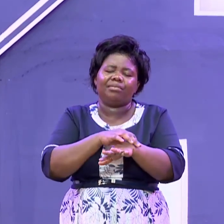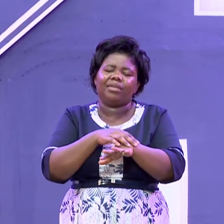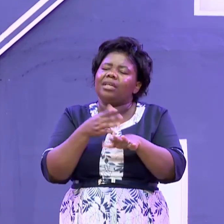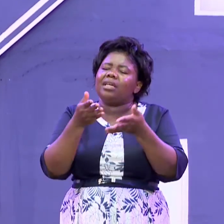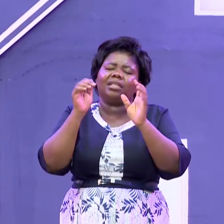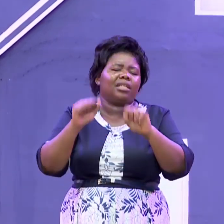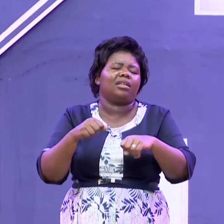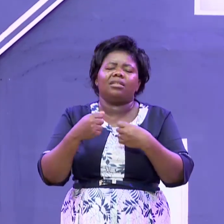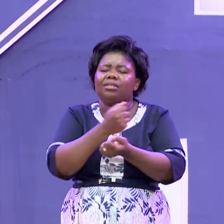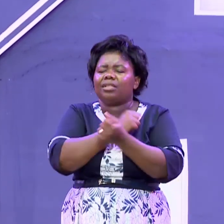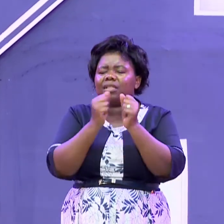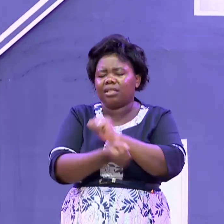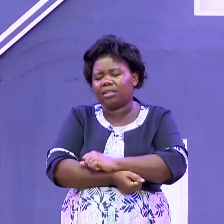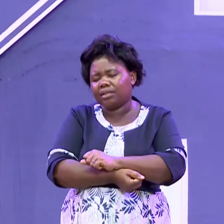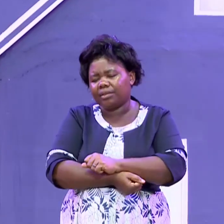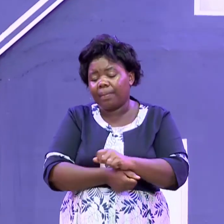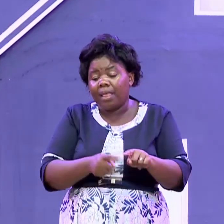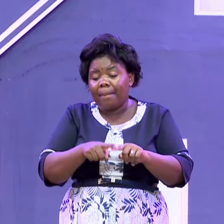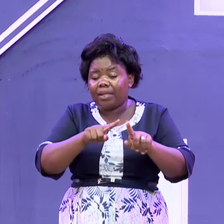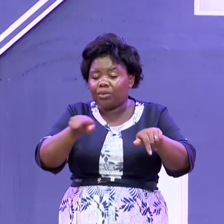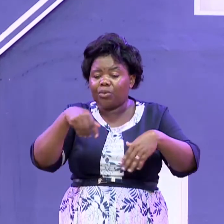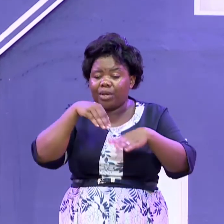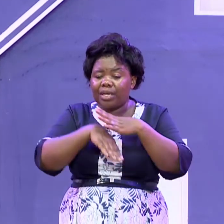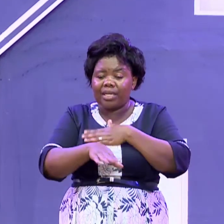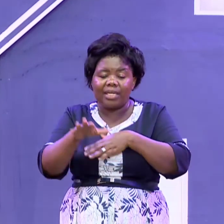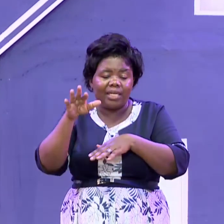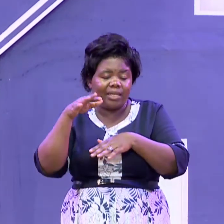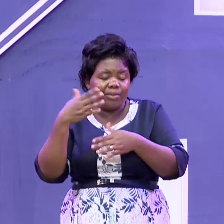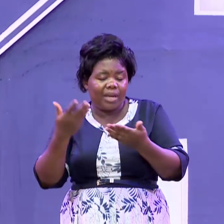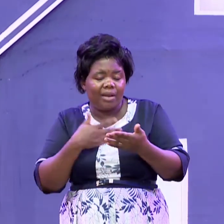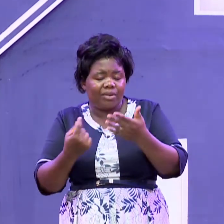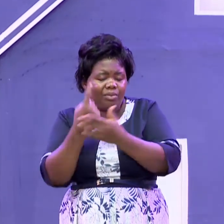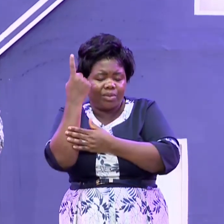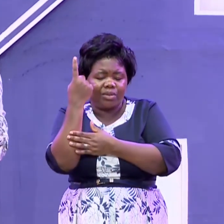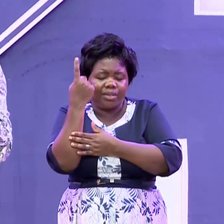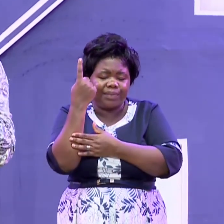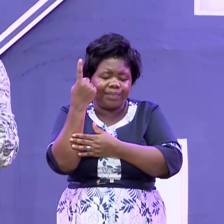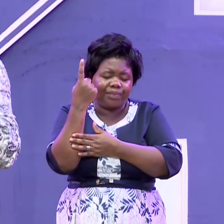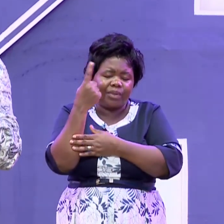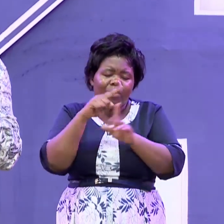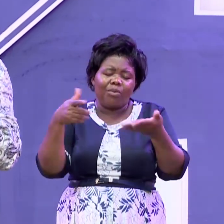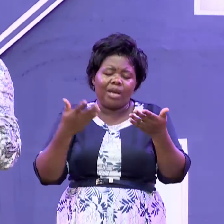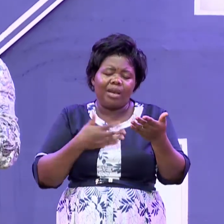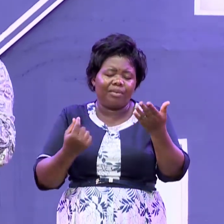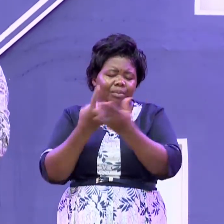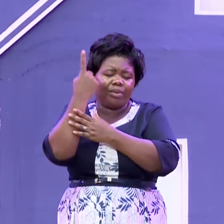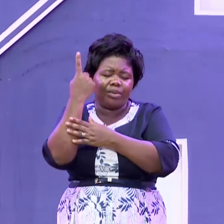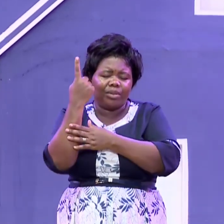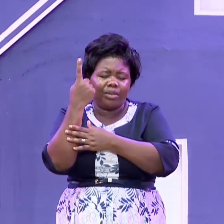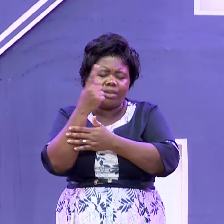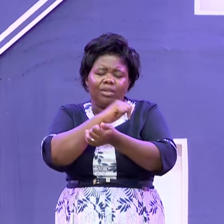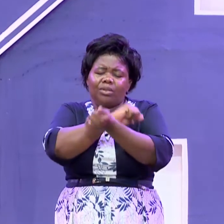they cannot change. We still have a chance. We still have a